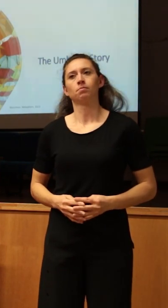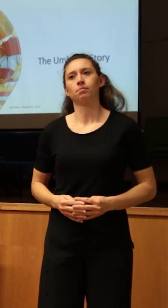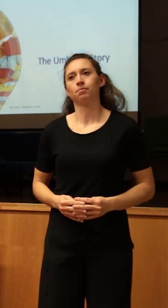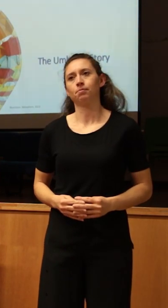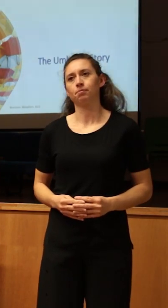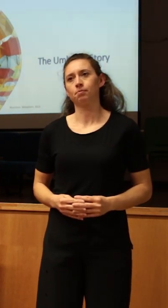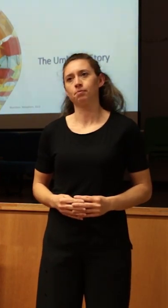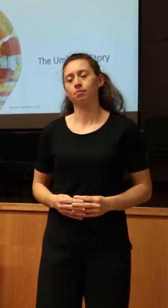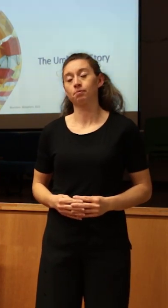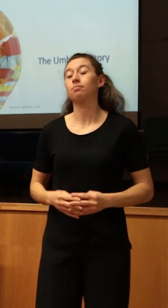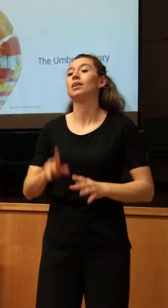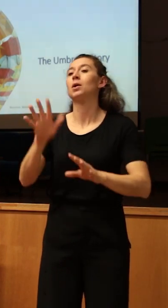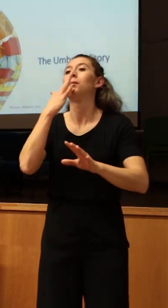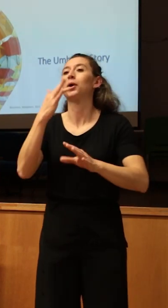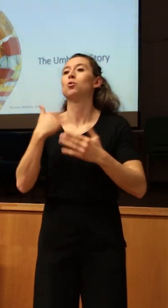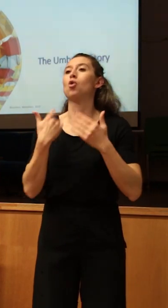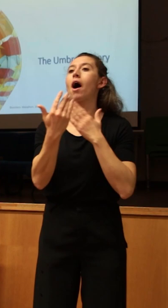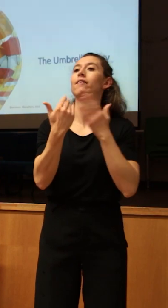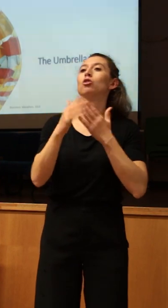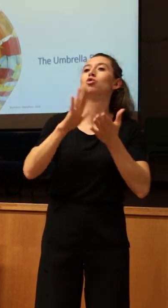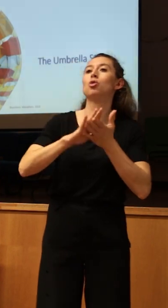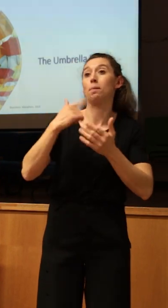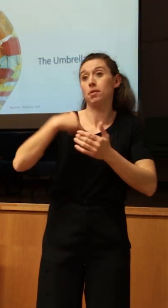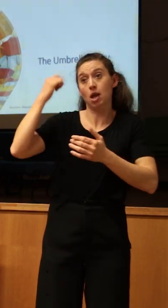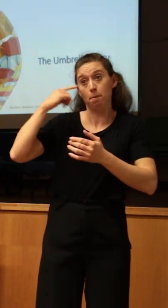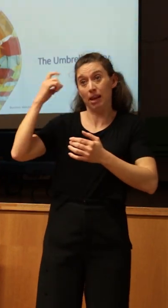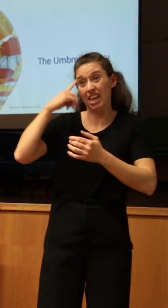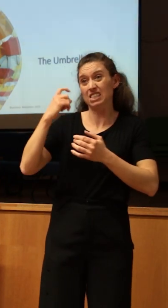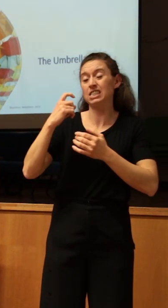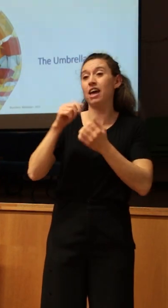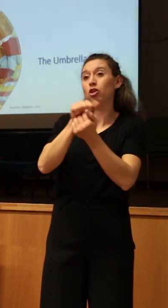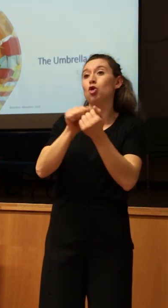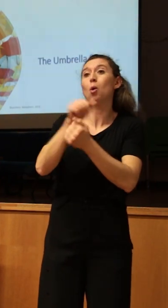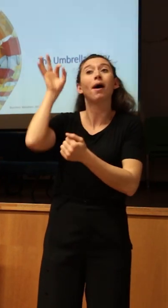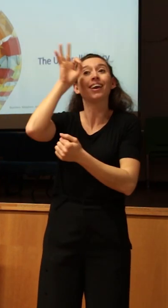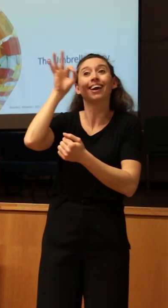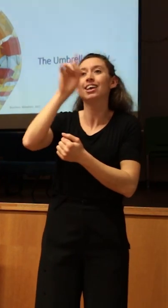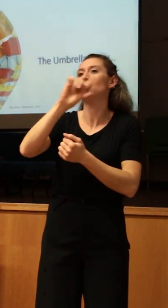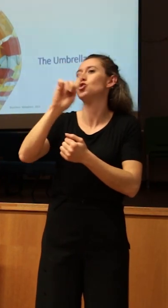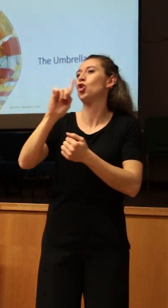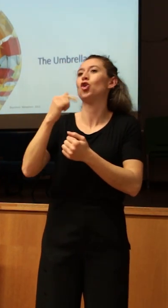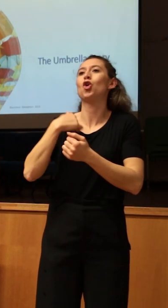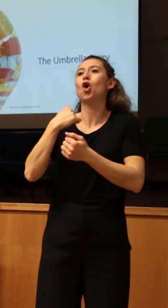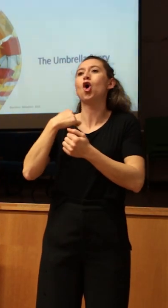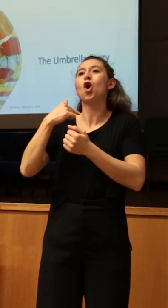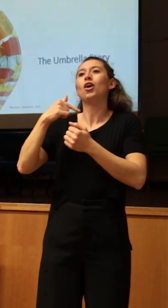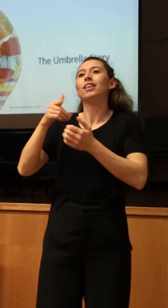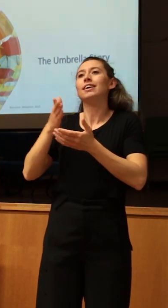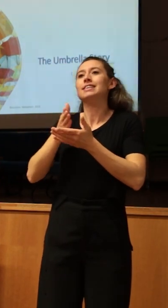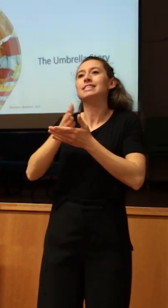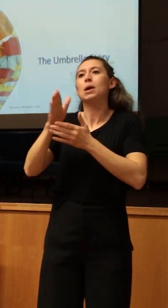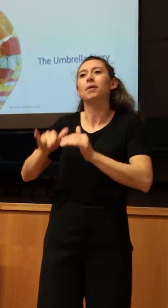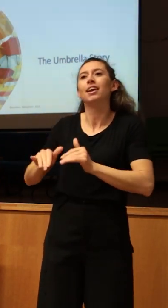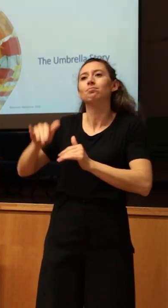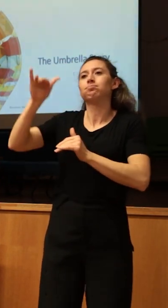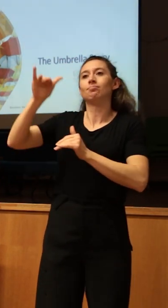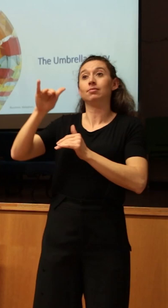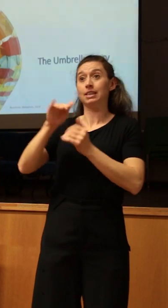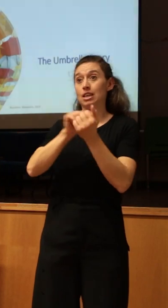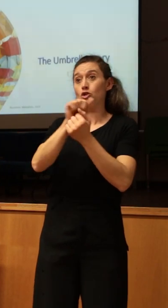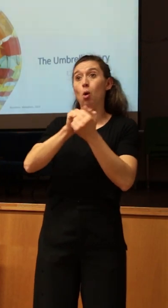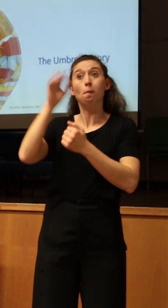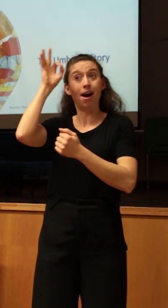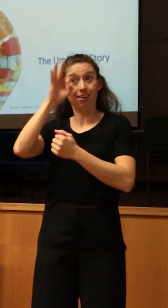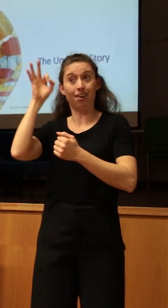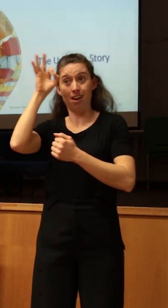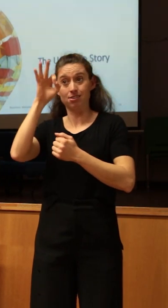my experience. Por ejemplo, yo hablo de, en cuanto a mi experiencia con el inglés, porque yo no soy nativa del idioma inglés. When I hear a metaphor that I've never